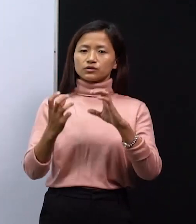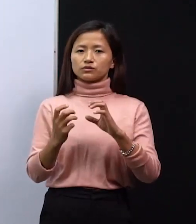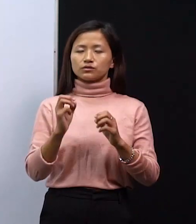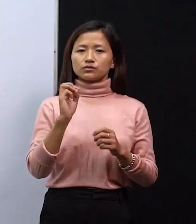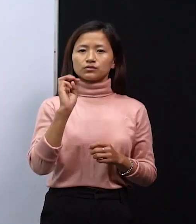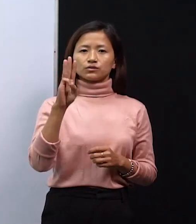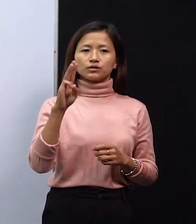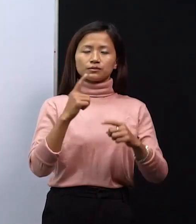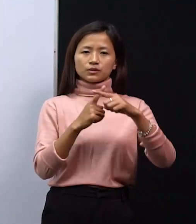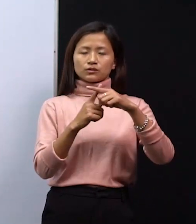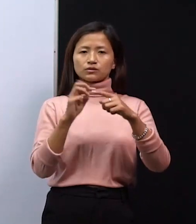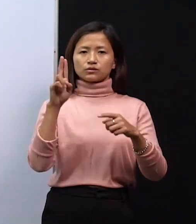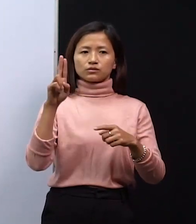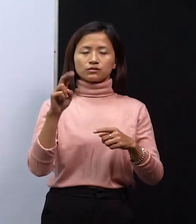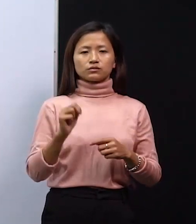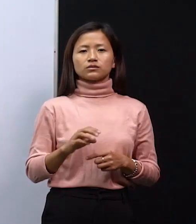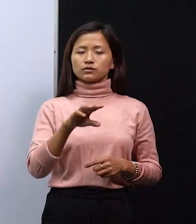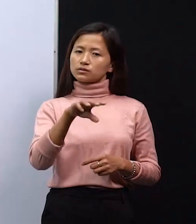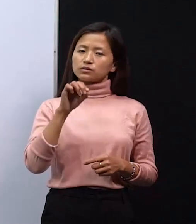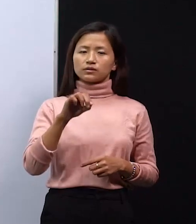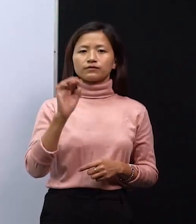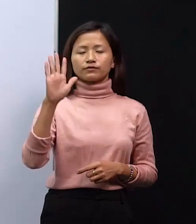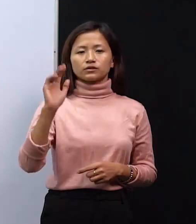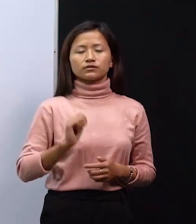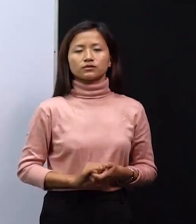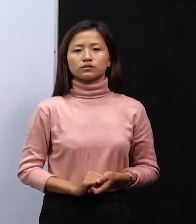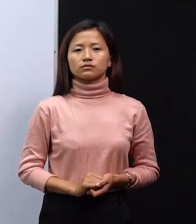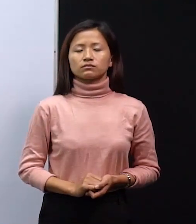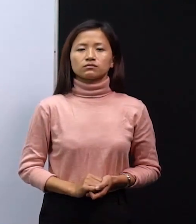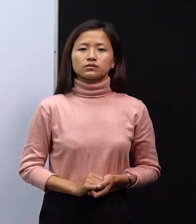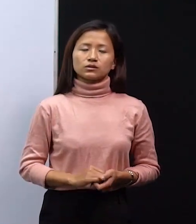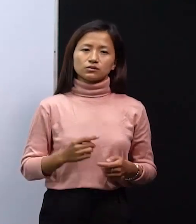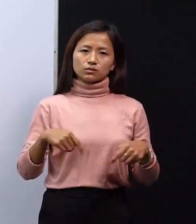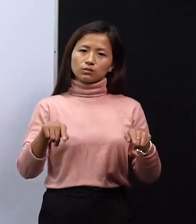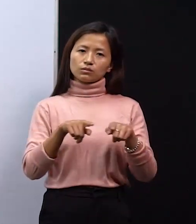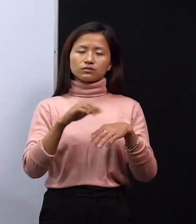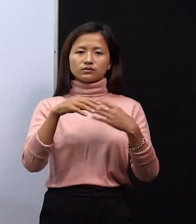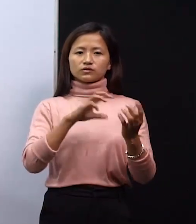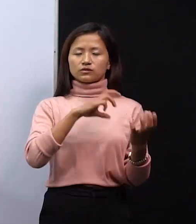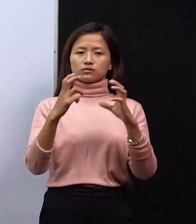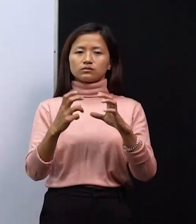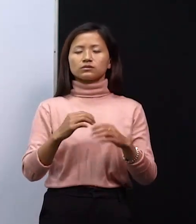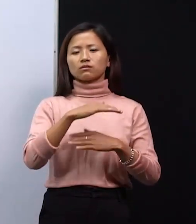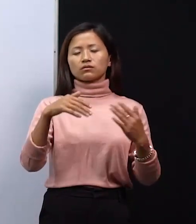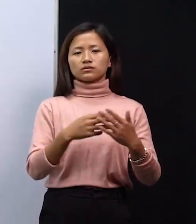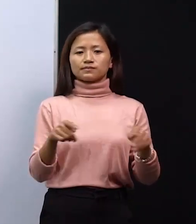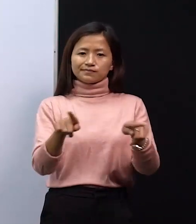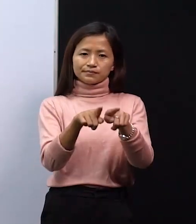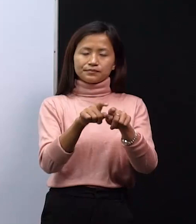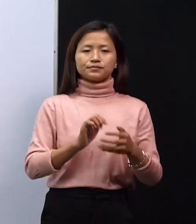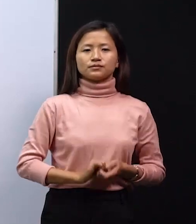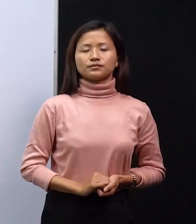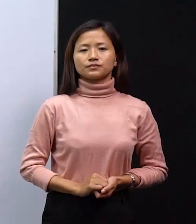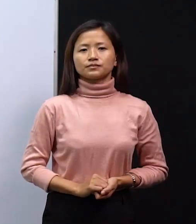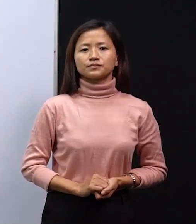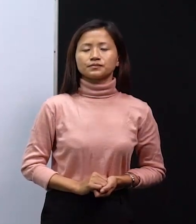2, you are still getting 5. So whether you change the position or not, it's all the same, isn't it? So it's